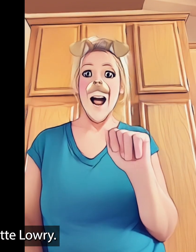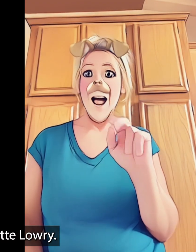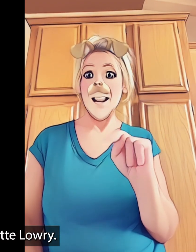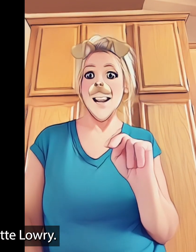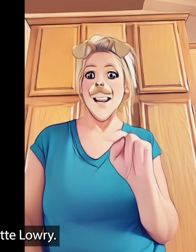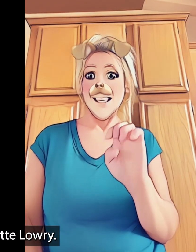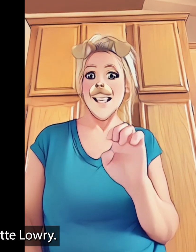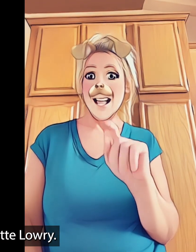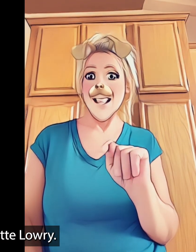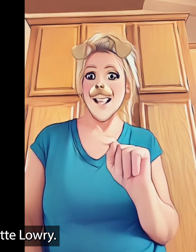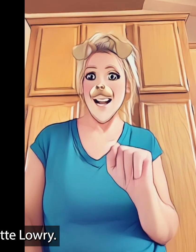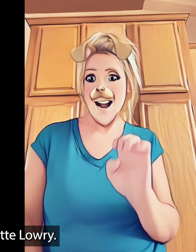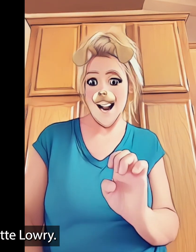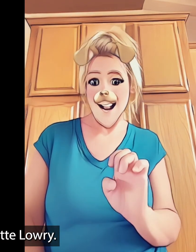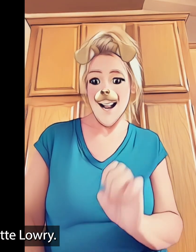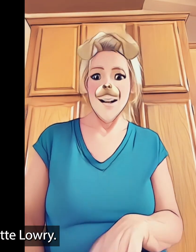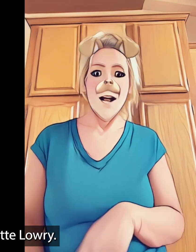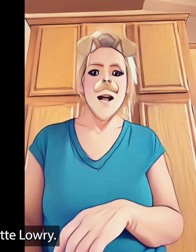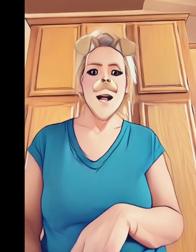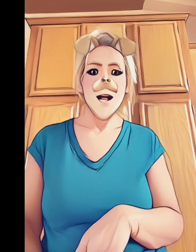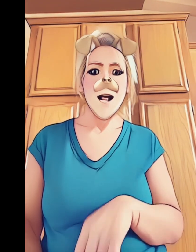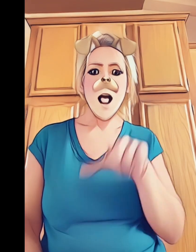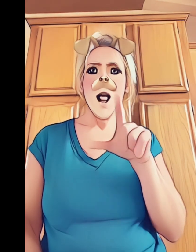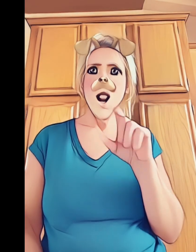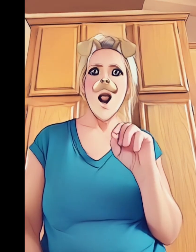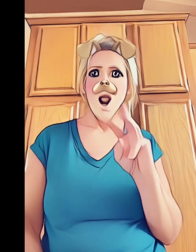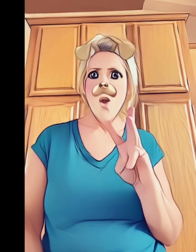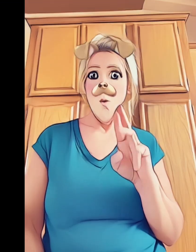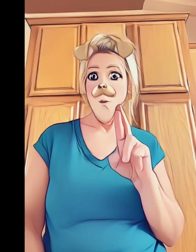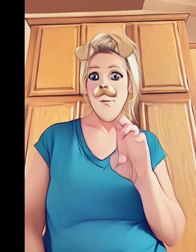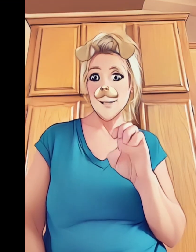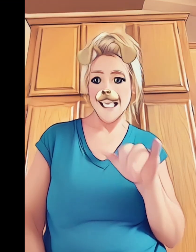It's written by Janette Lowrey